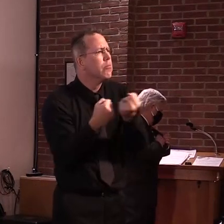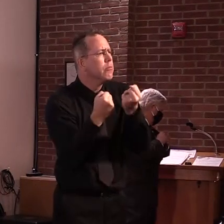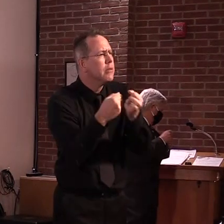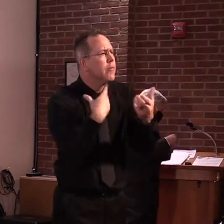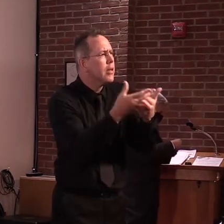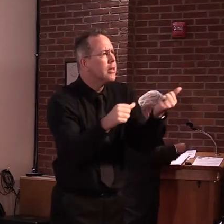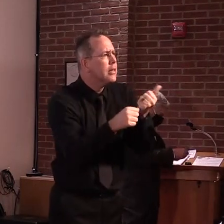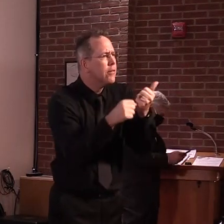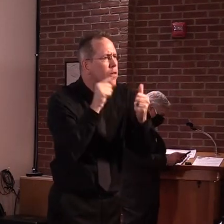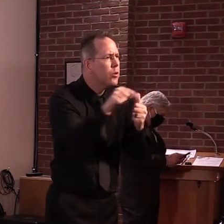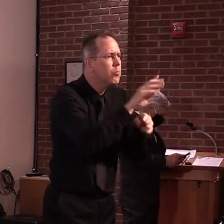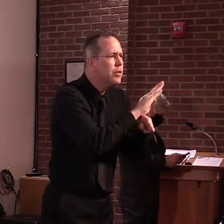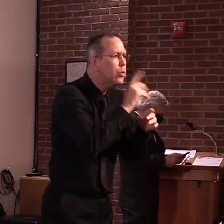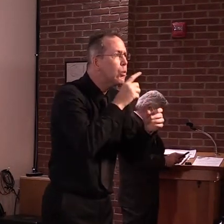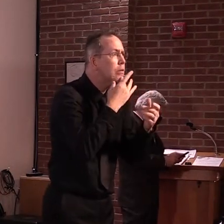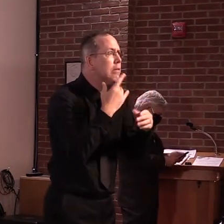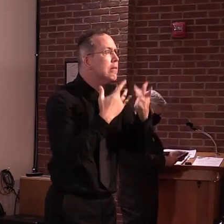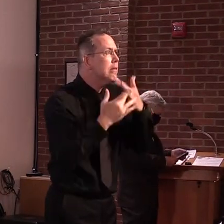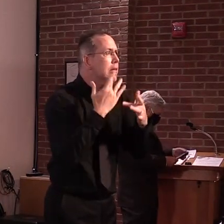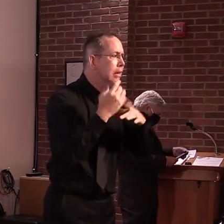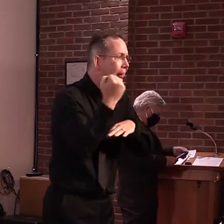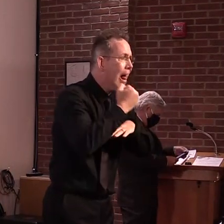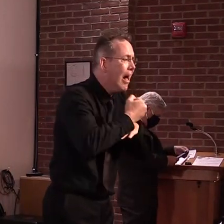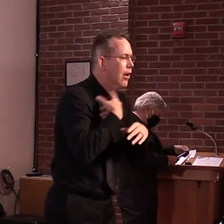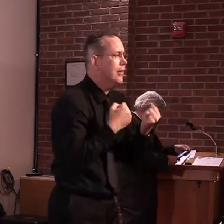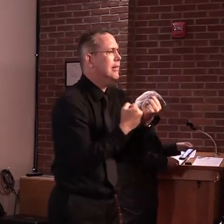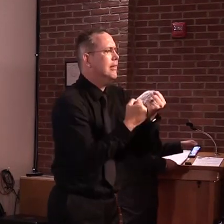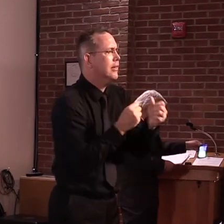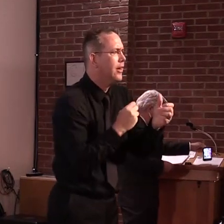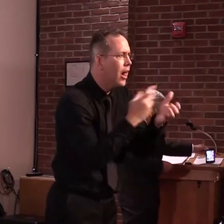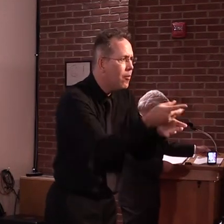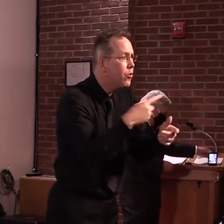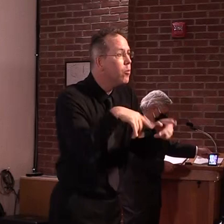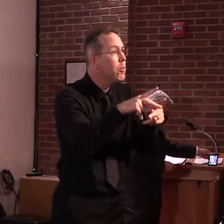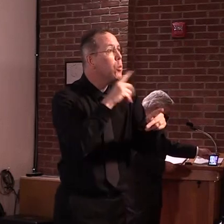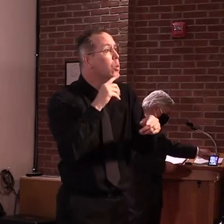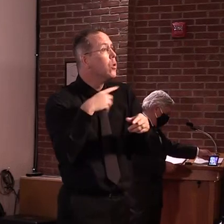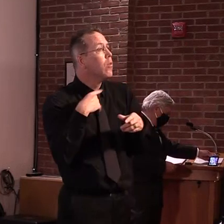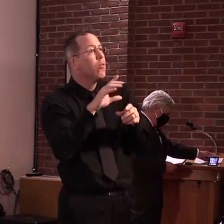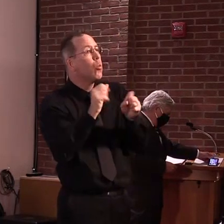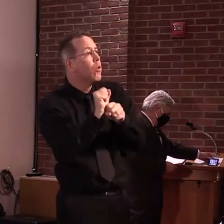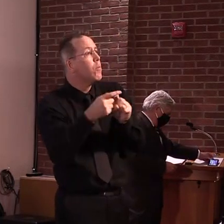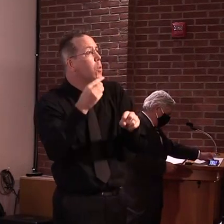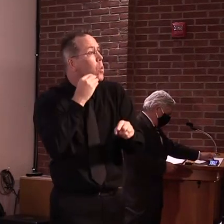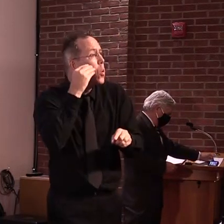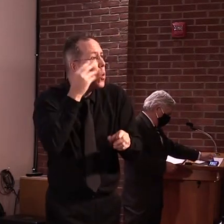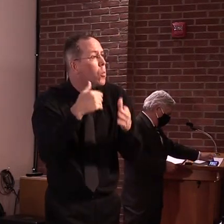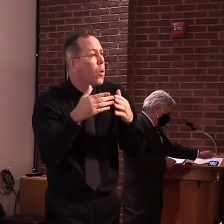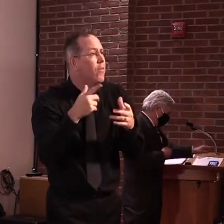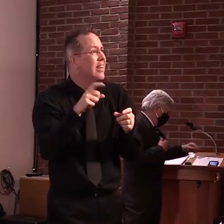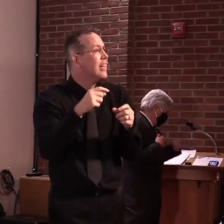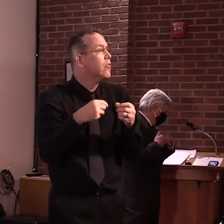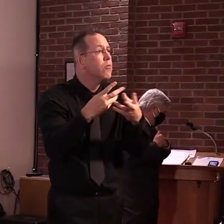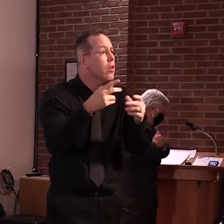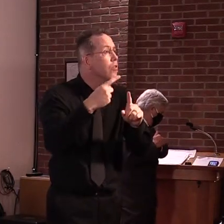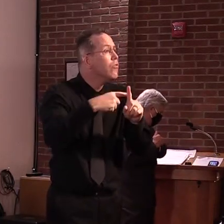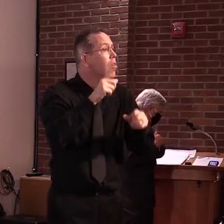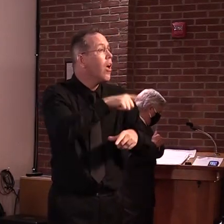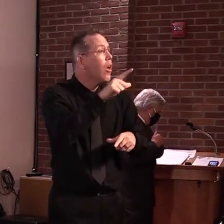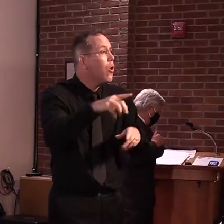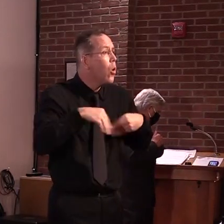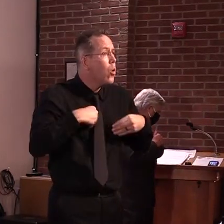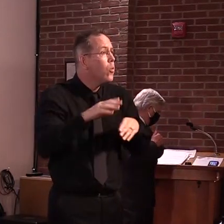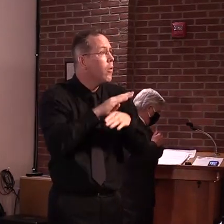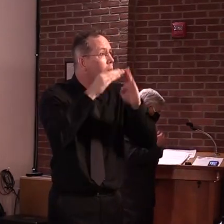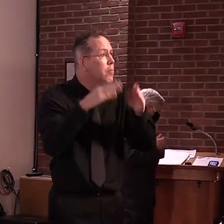struggling Vermonters in their homes, and bring increased spending power to Vermonters so they could support their local